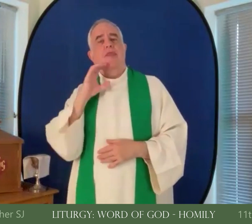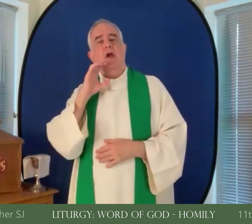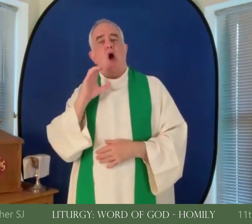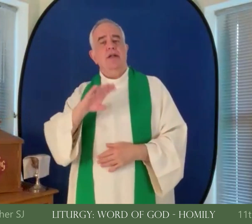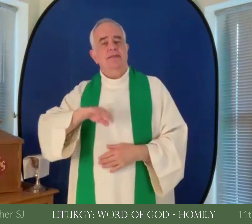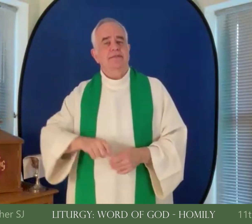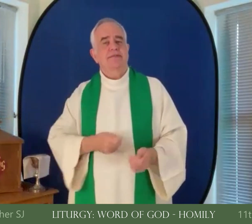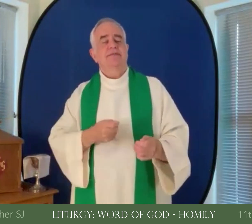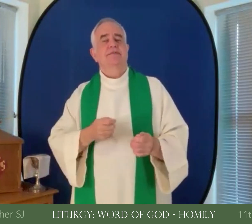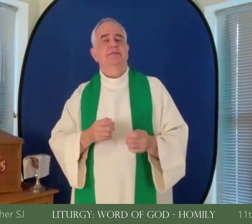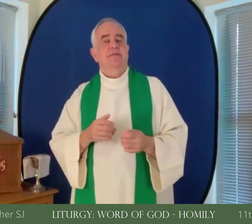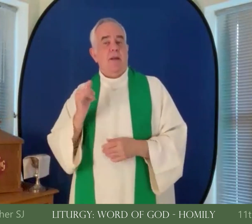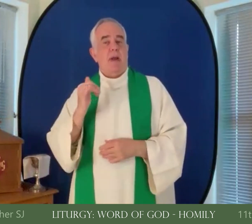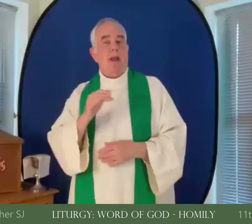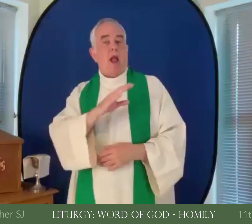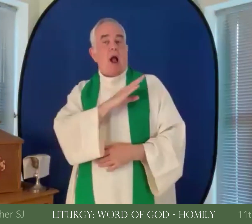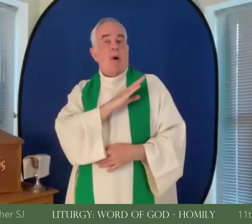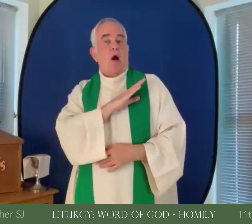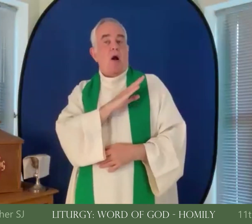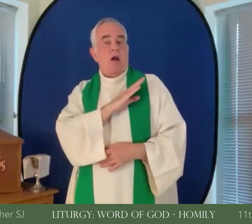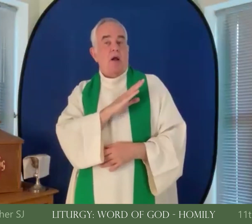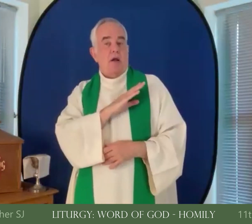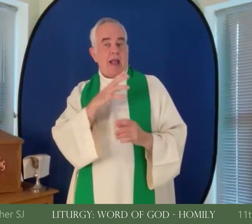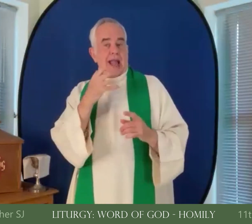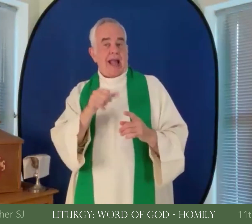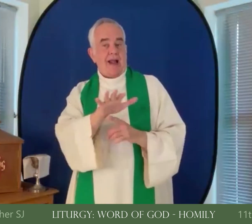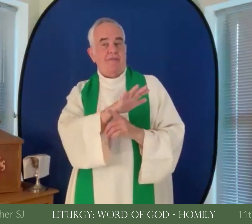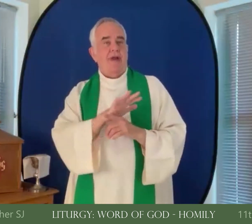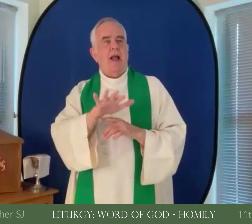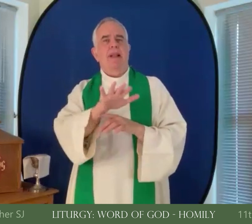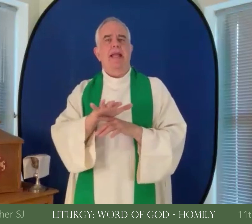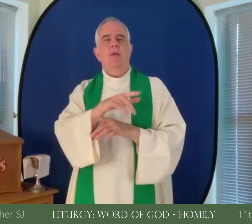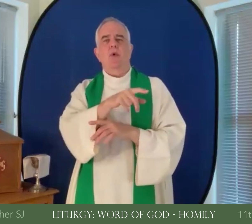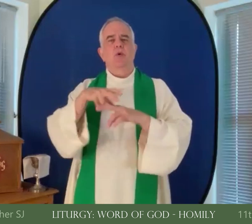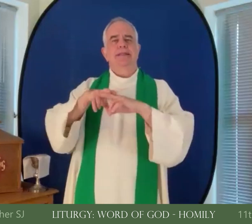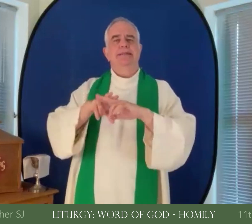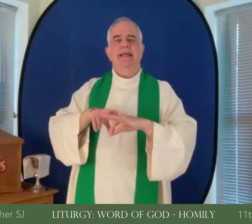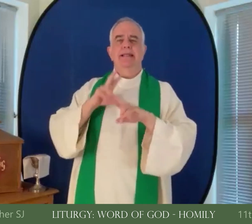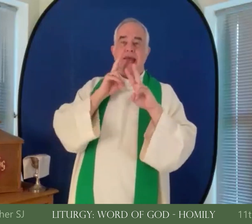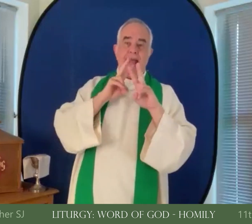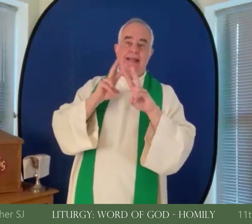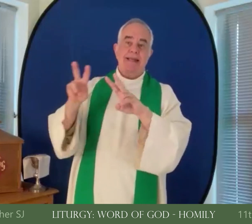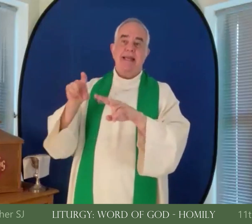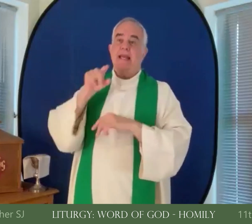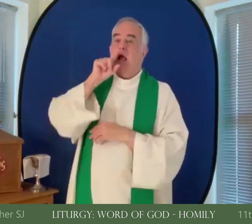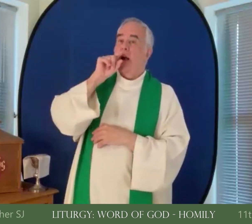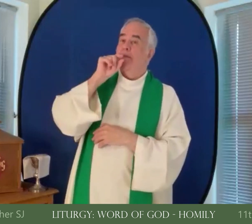the garden, maybe park, have a place where you can sit and see